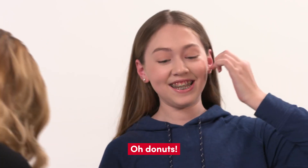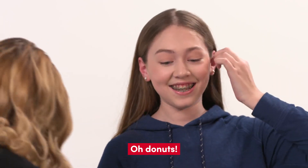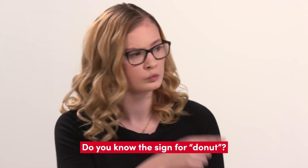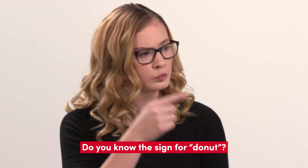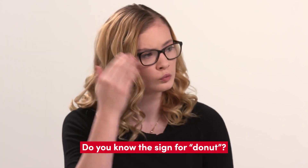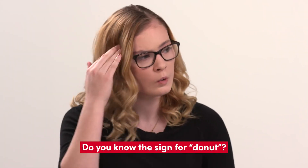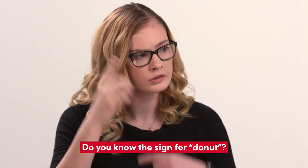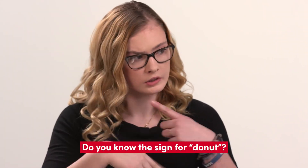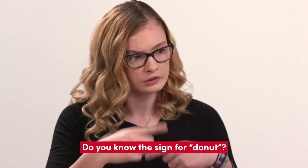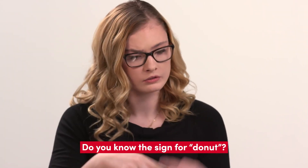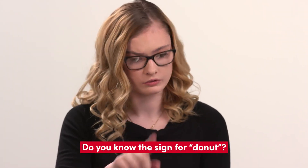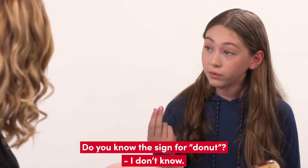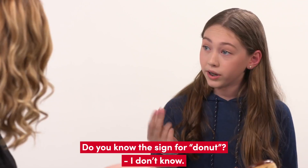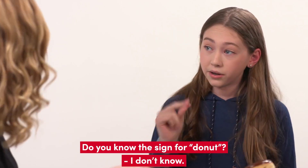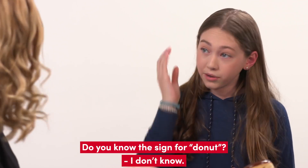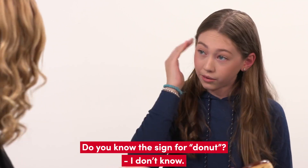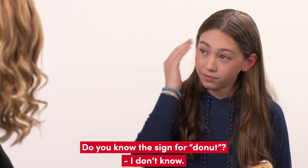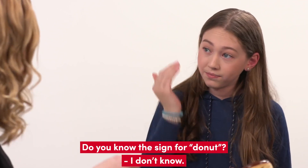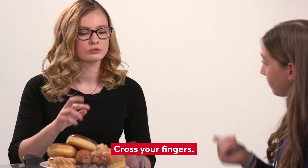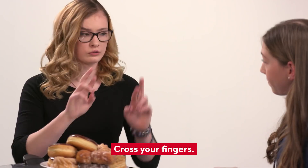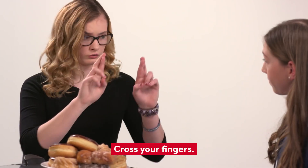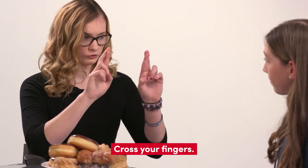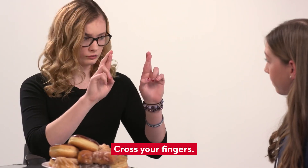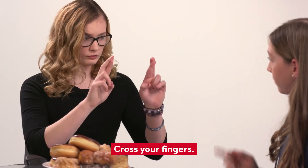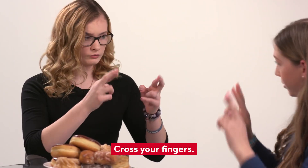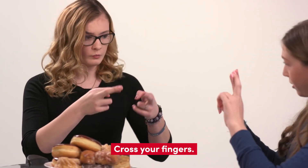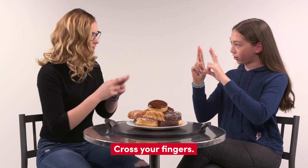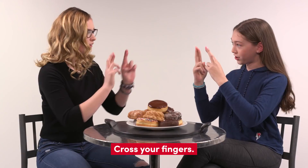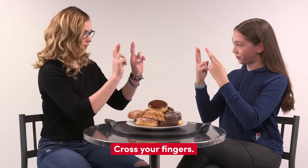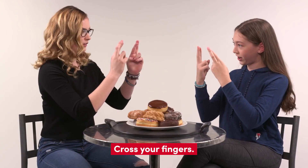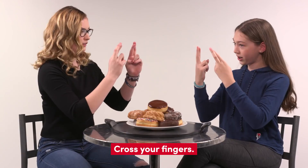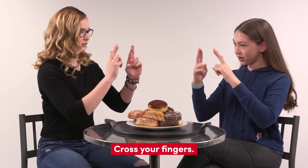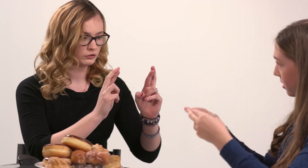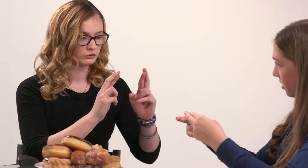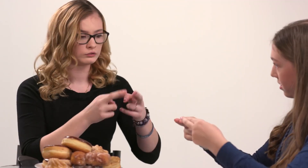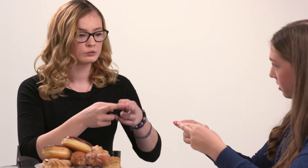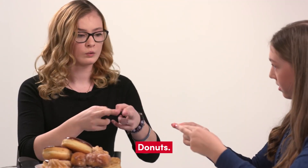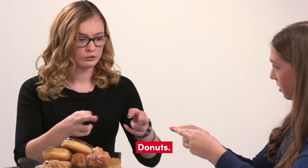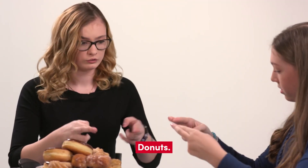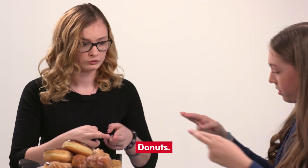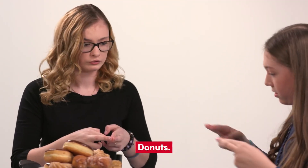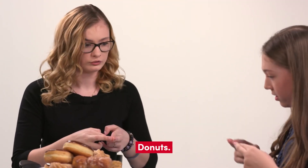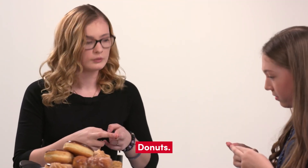Donuts. I don't know. Kind of cross your fingers.